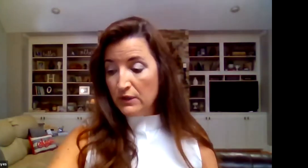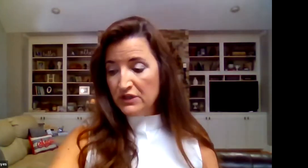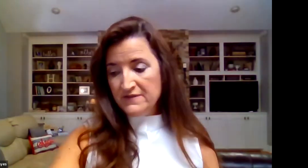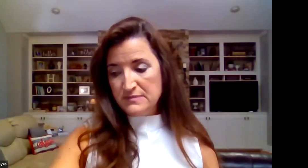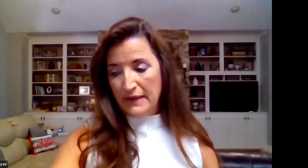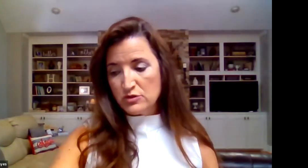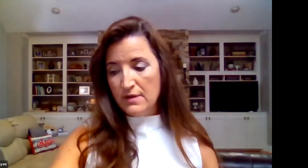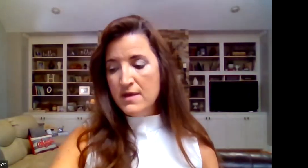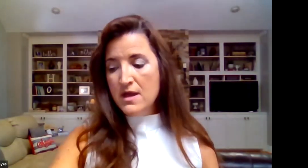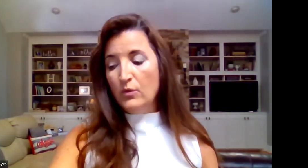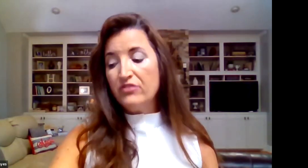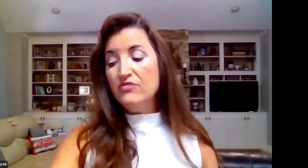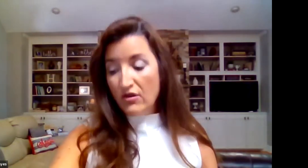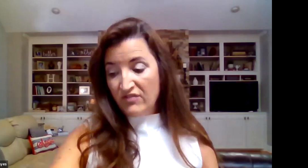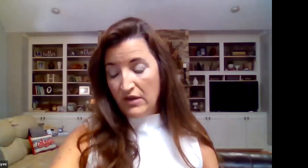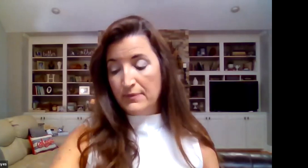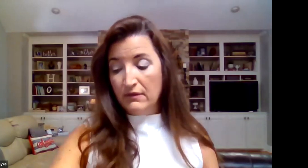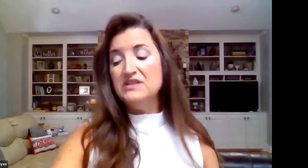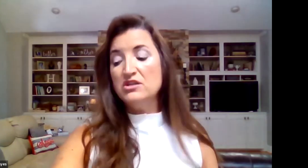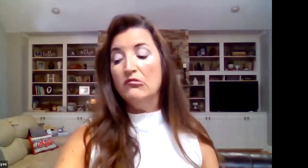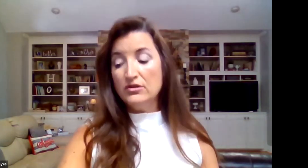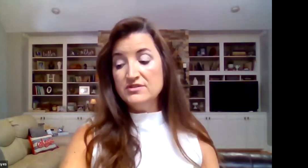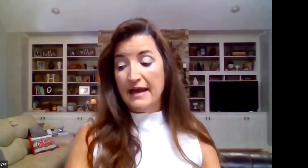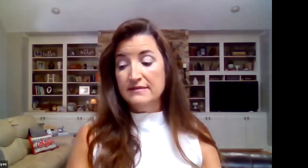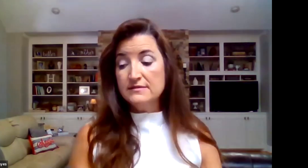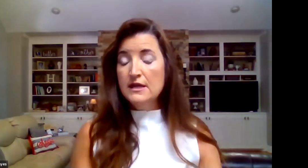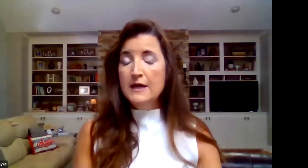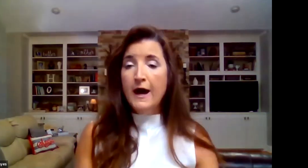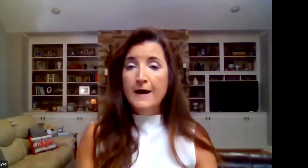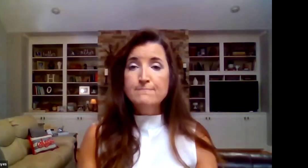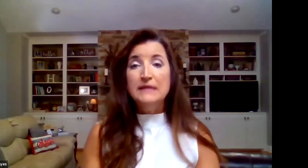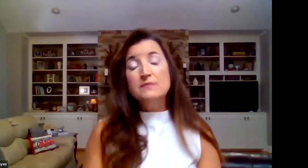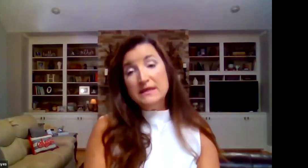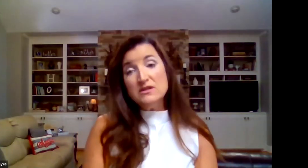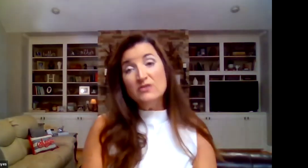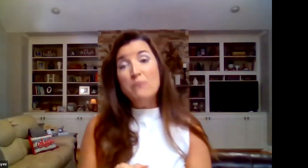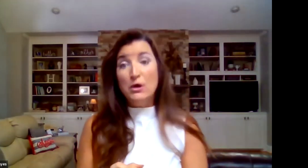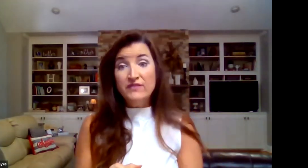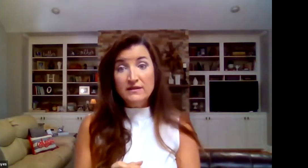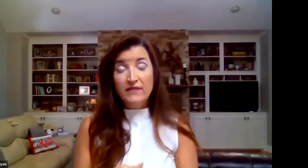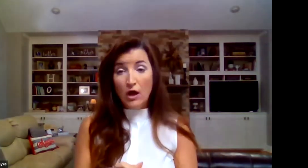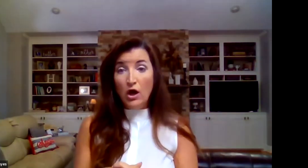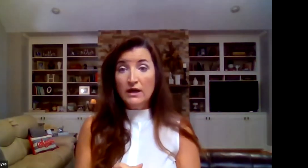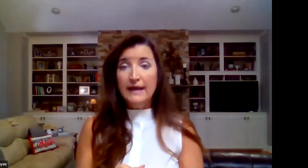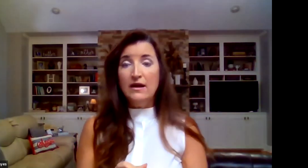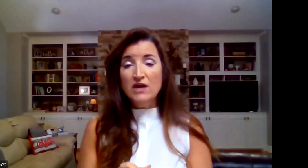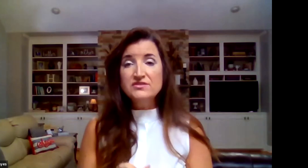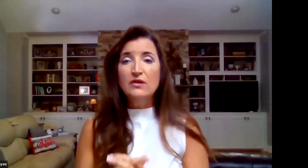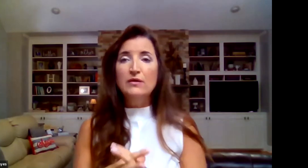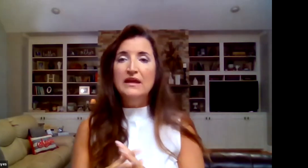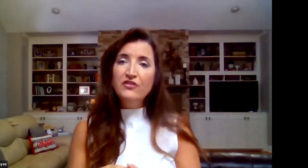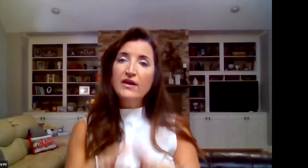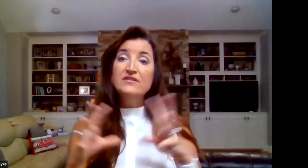a 4-year-old on the spectrum with no vocabulary to learn signs? It depends on how motivated they are,